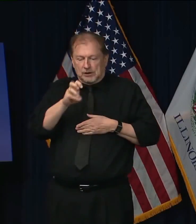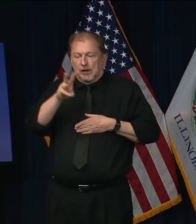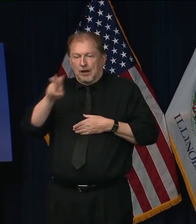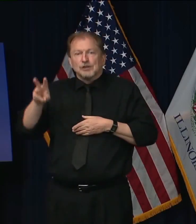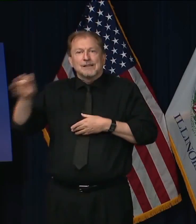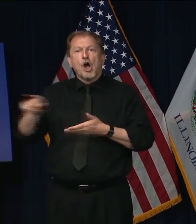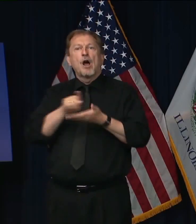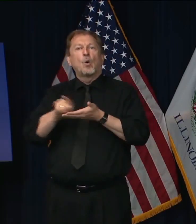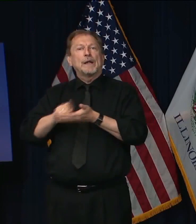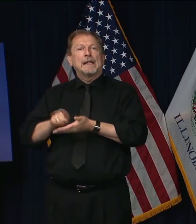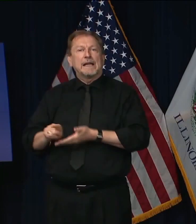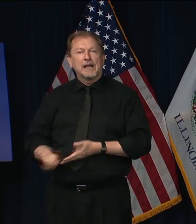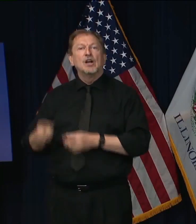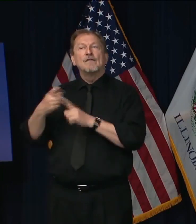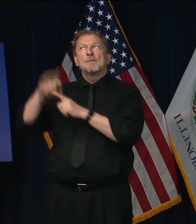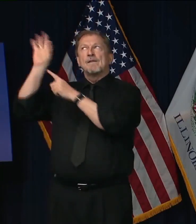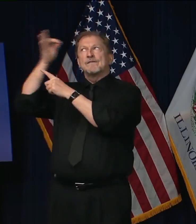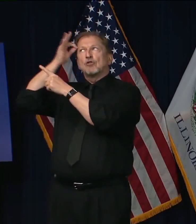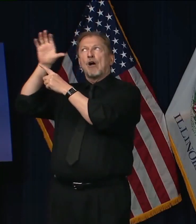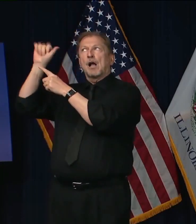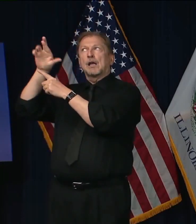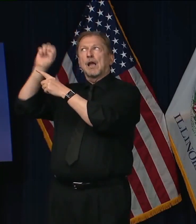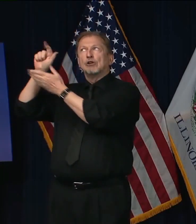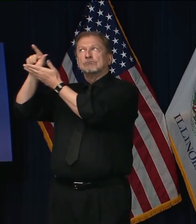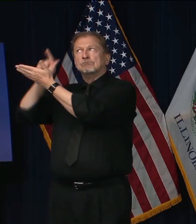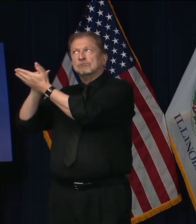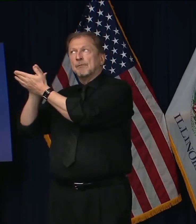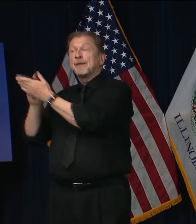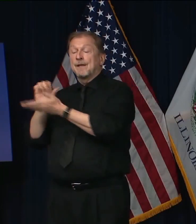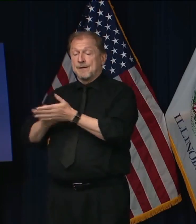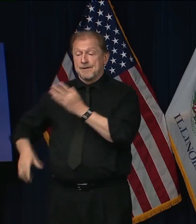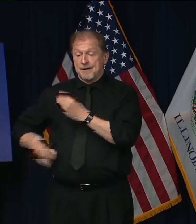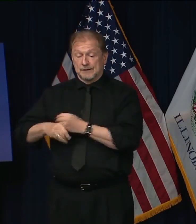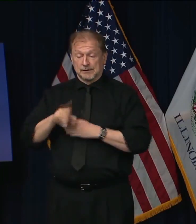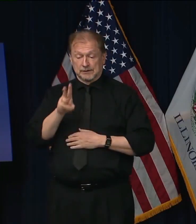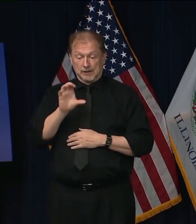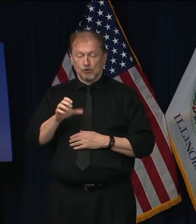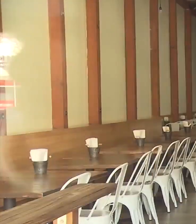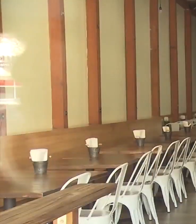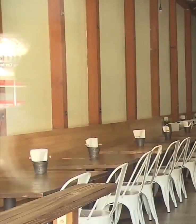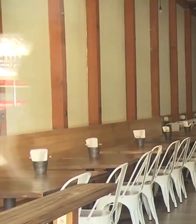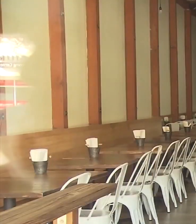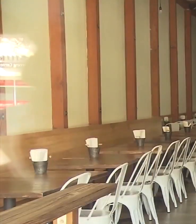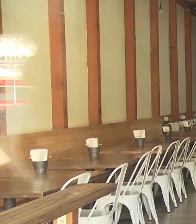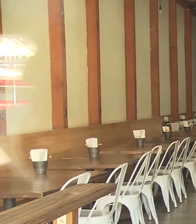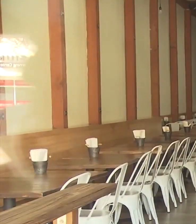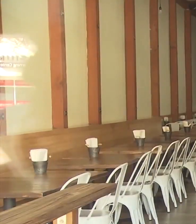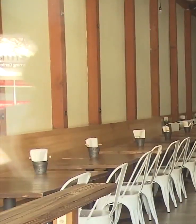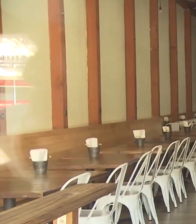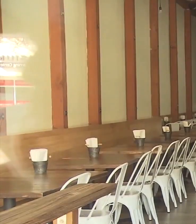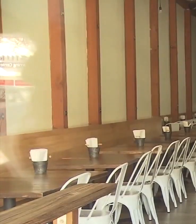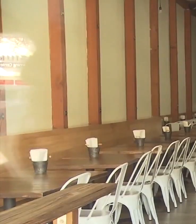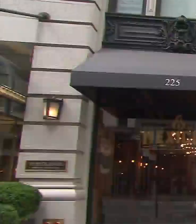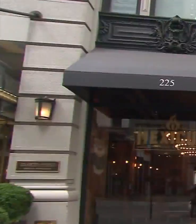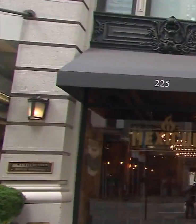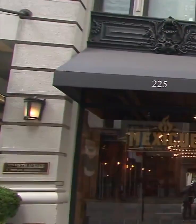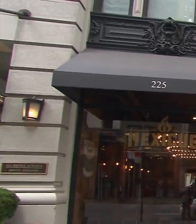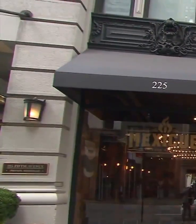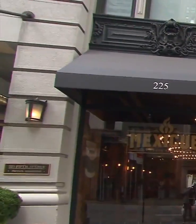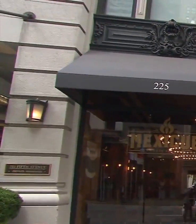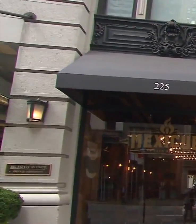extra support to help pay bills and put food on the table through this pandemic. That said, as many as 33